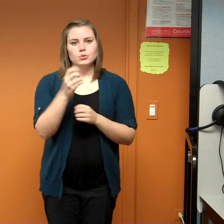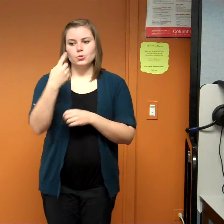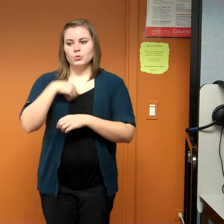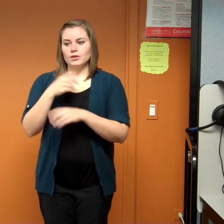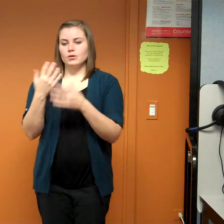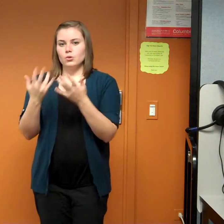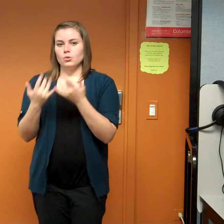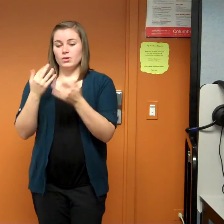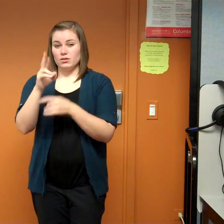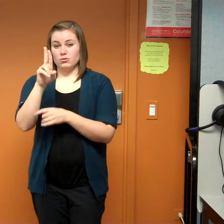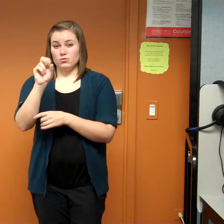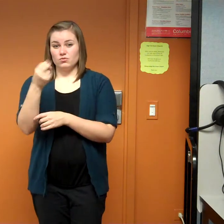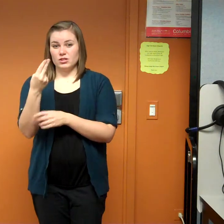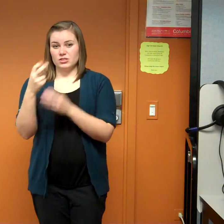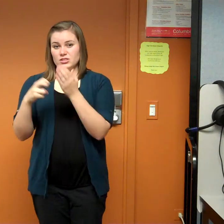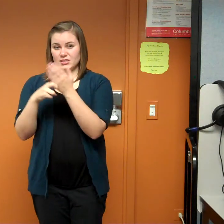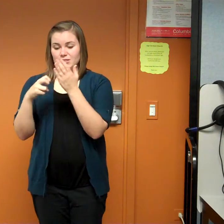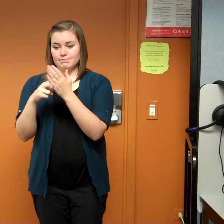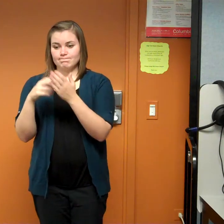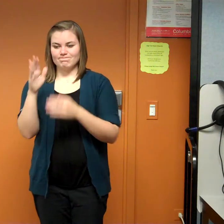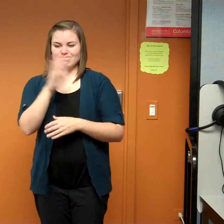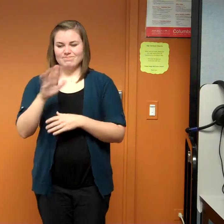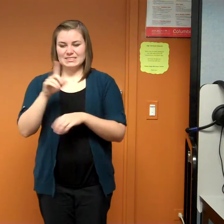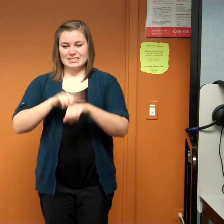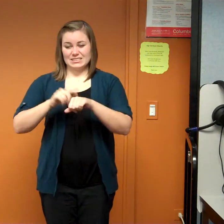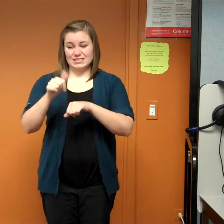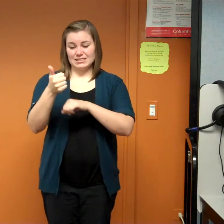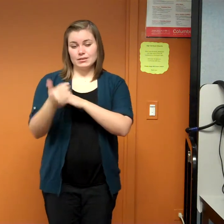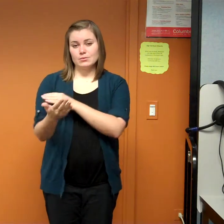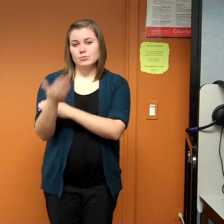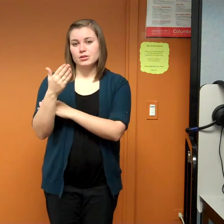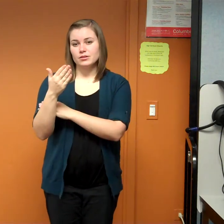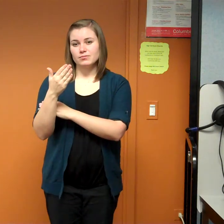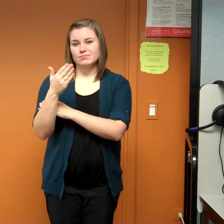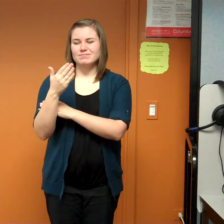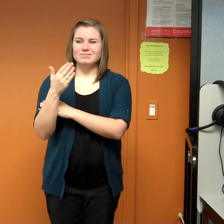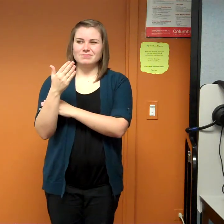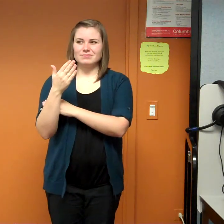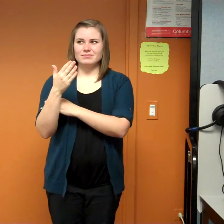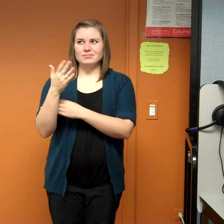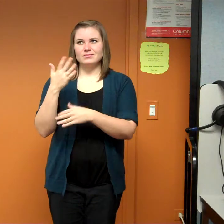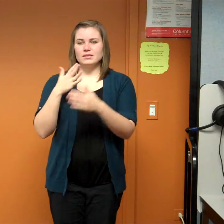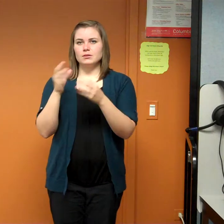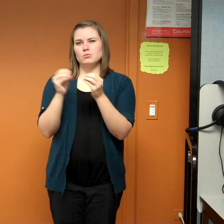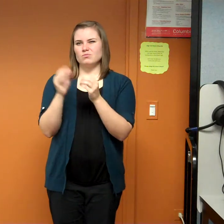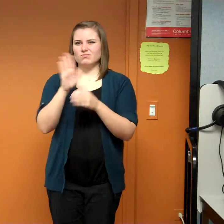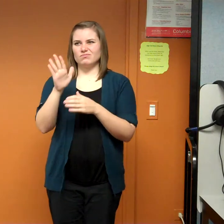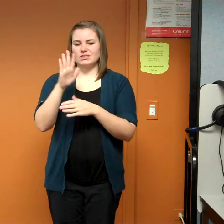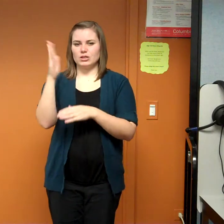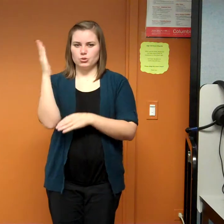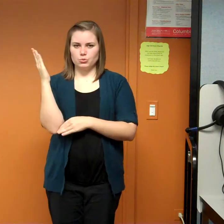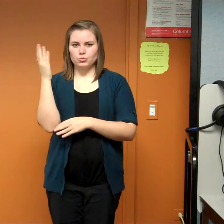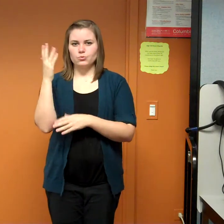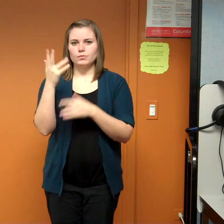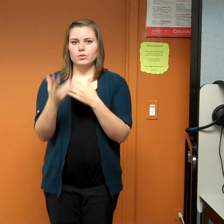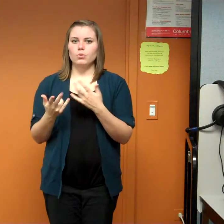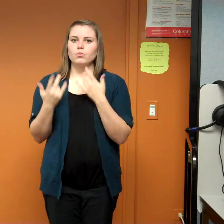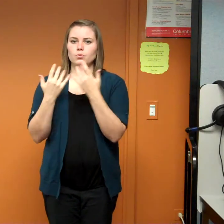we got there at about 10 in the morning, and no, probably more about 12, and we had to wait. We waited